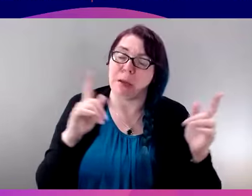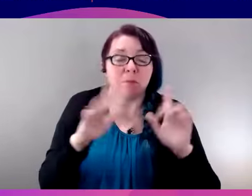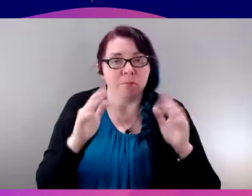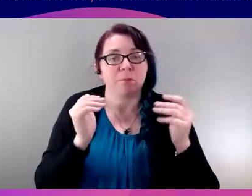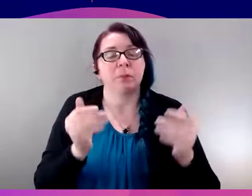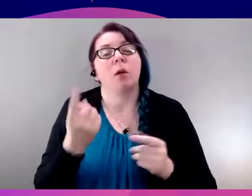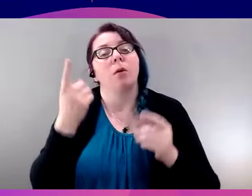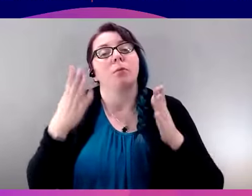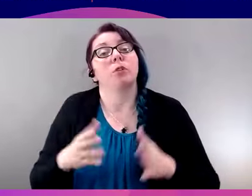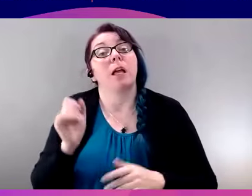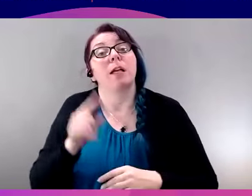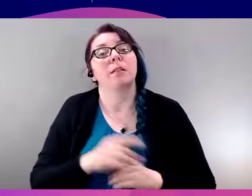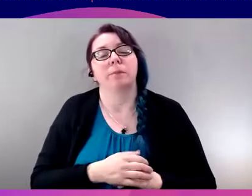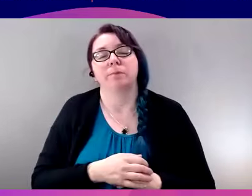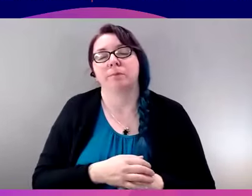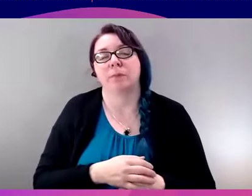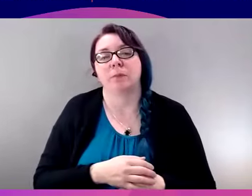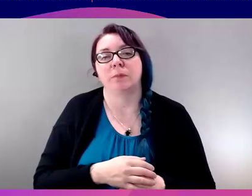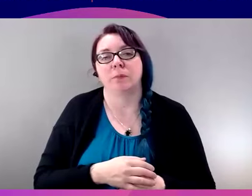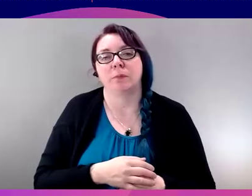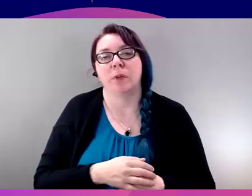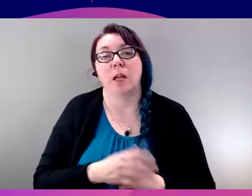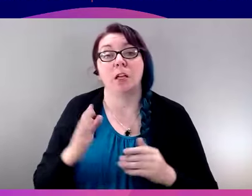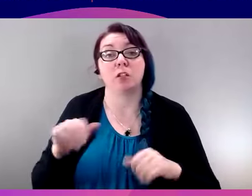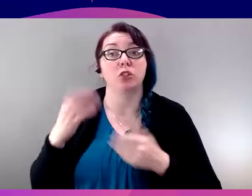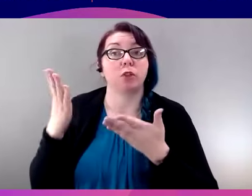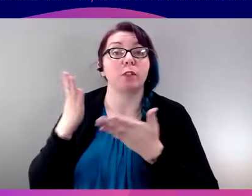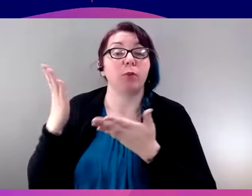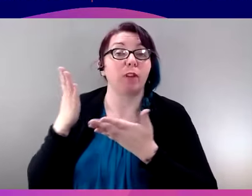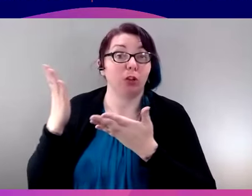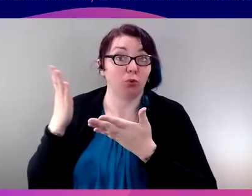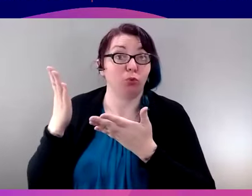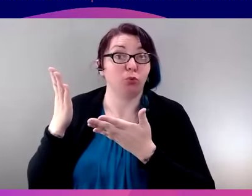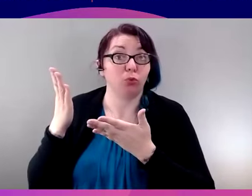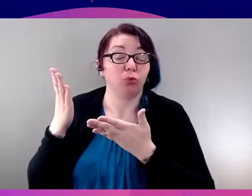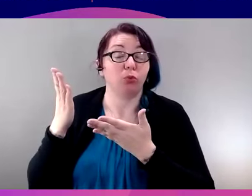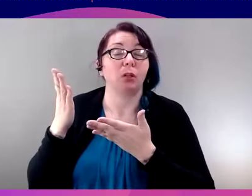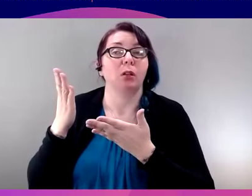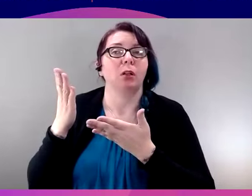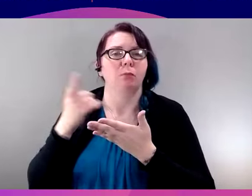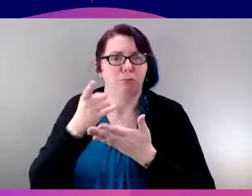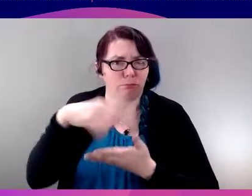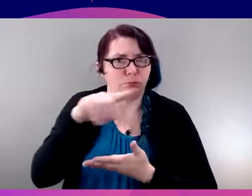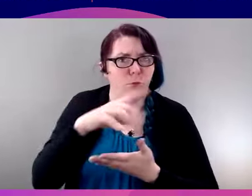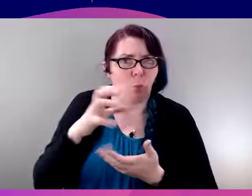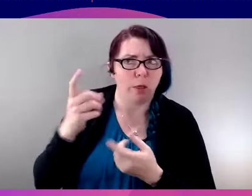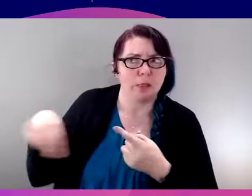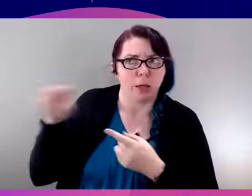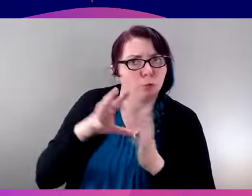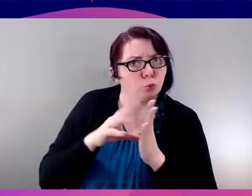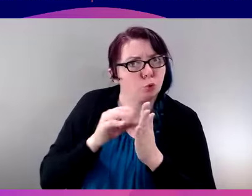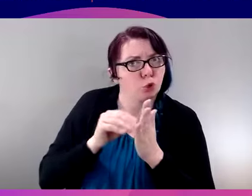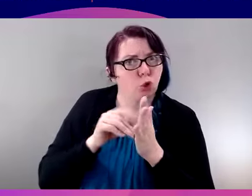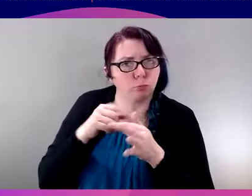one key takeaway that you want for a service provider to know? And perhaps to that I'll add, what's one key takeaway they can like implement